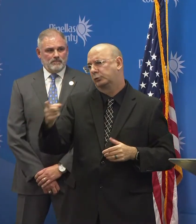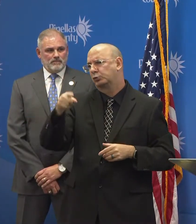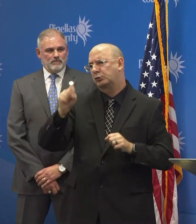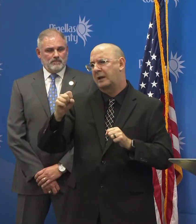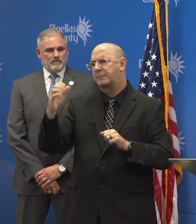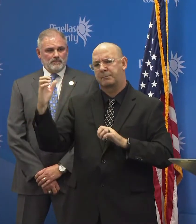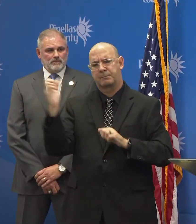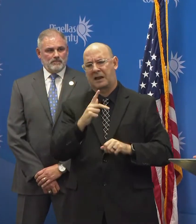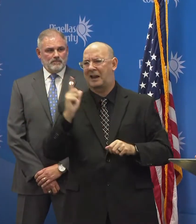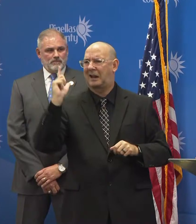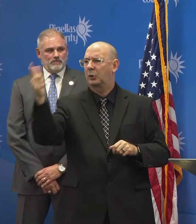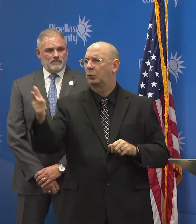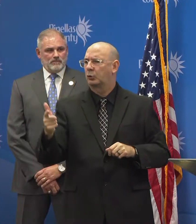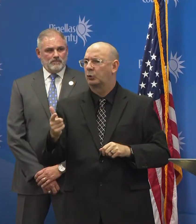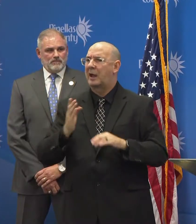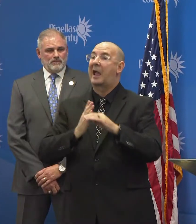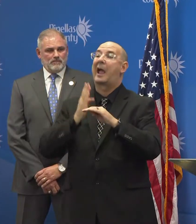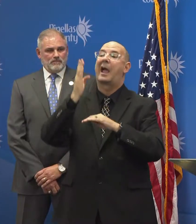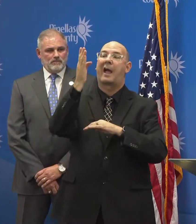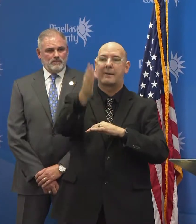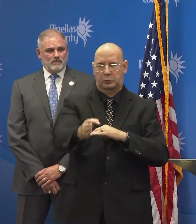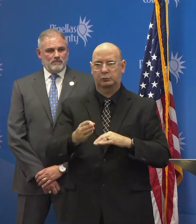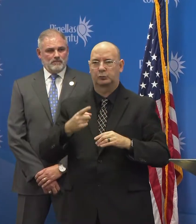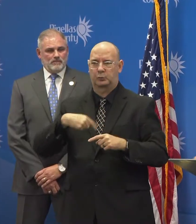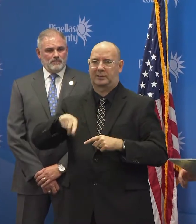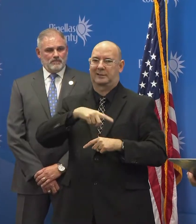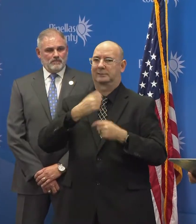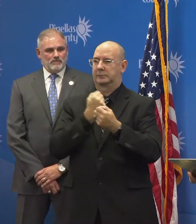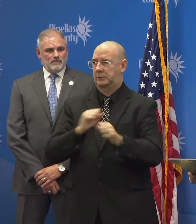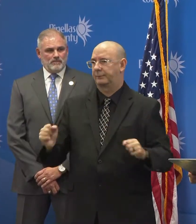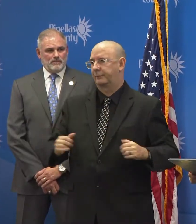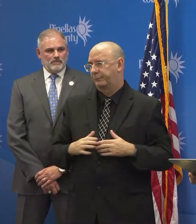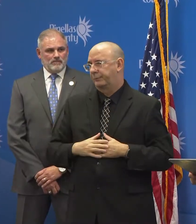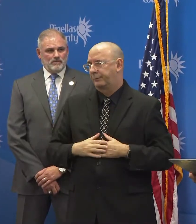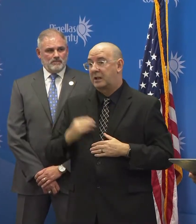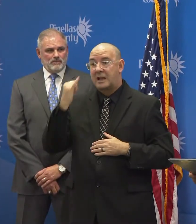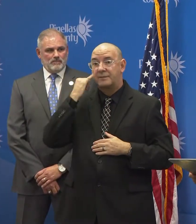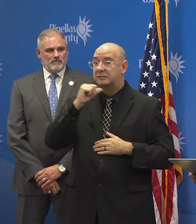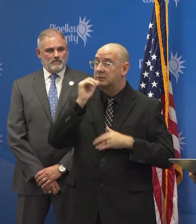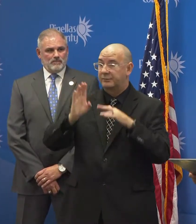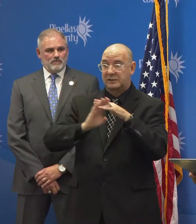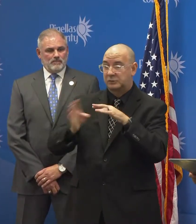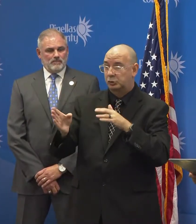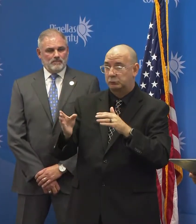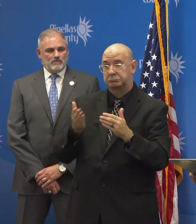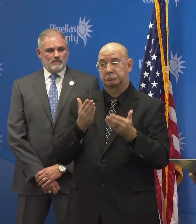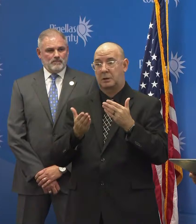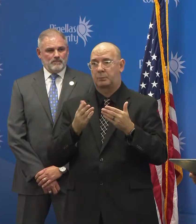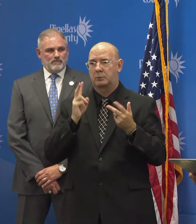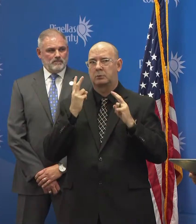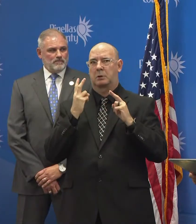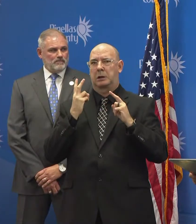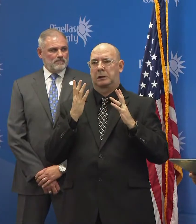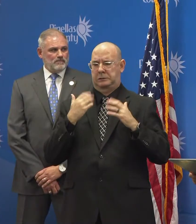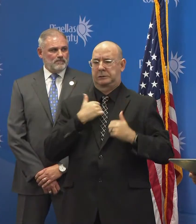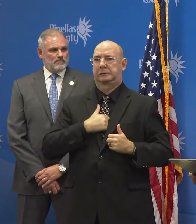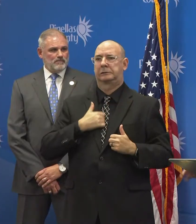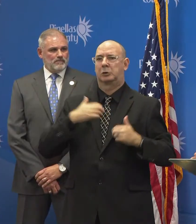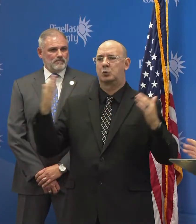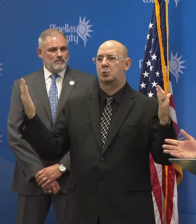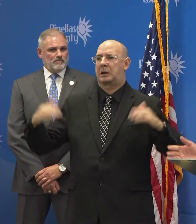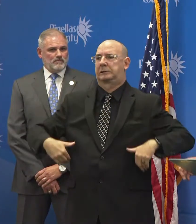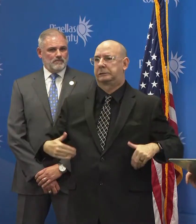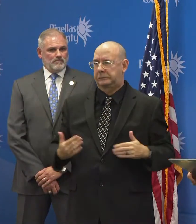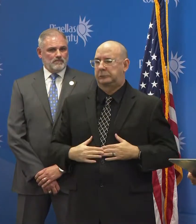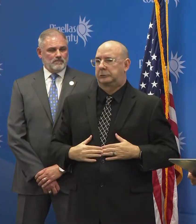when all this is done. But if you don't heed those warnings, you could regret that. So we appreciate everything they're doing here